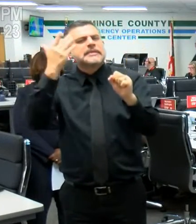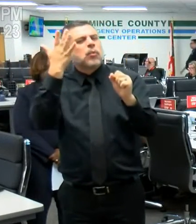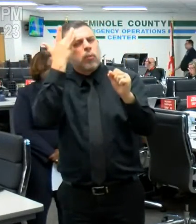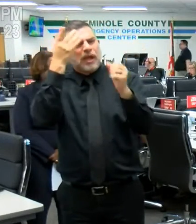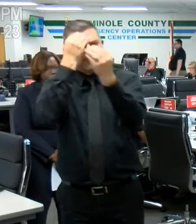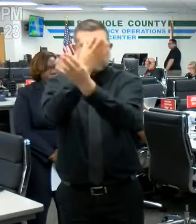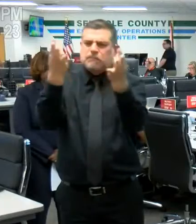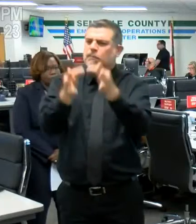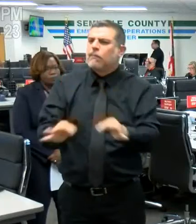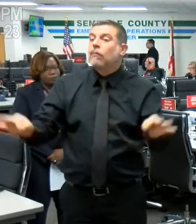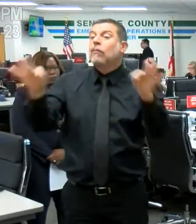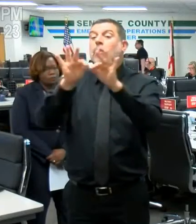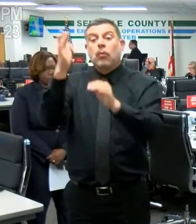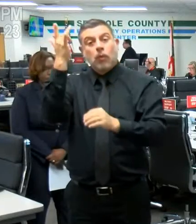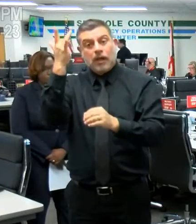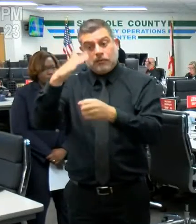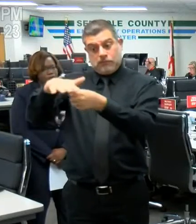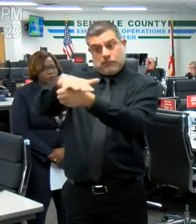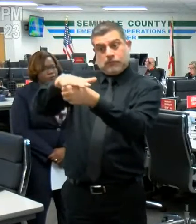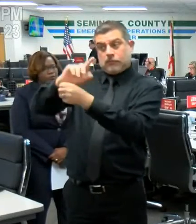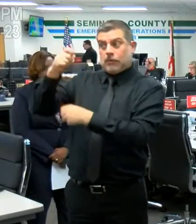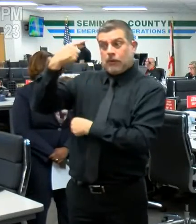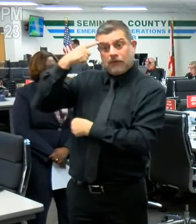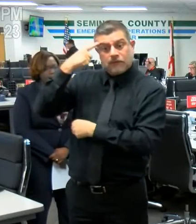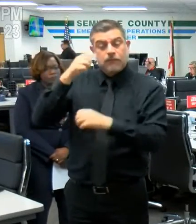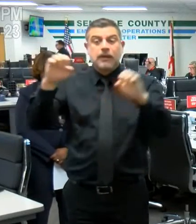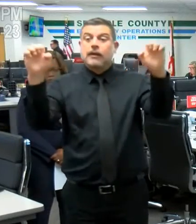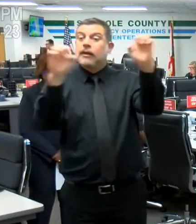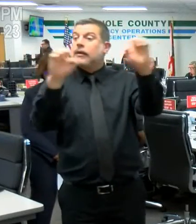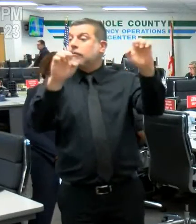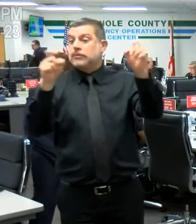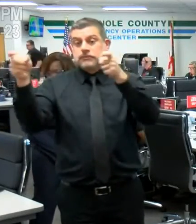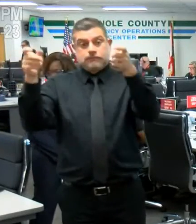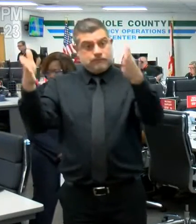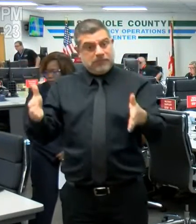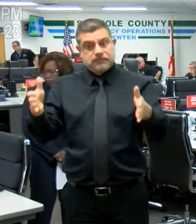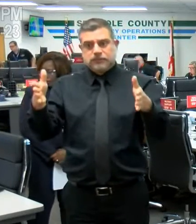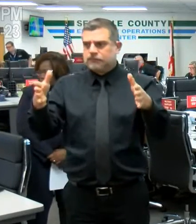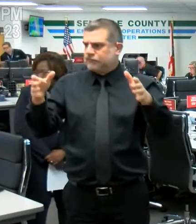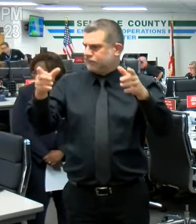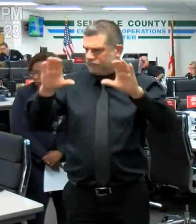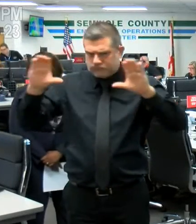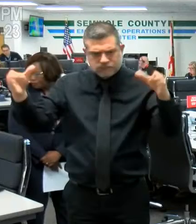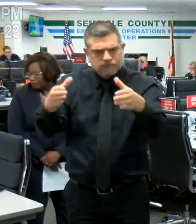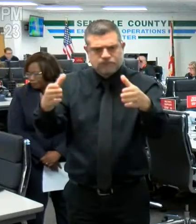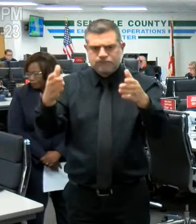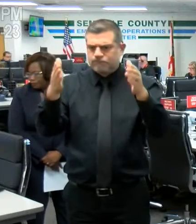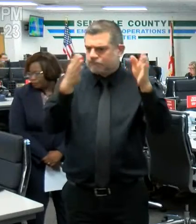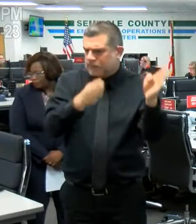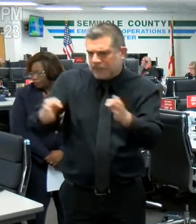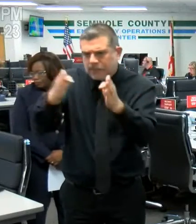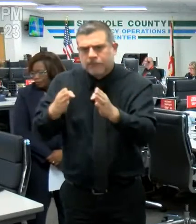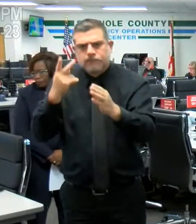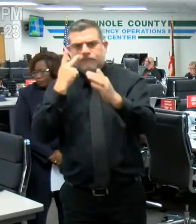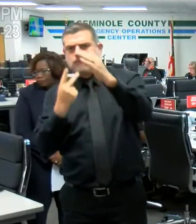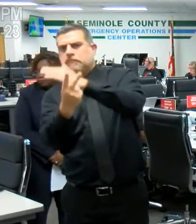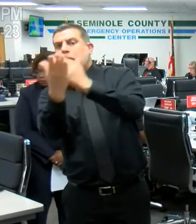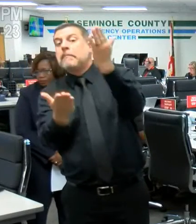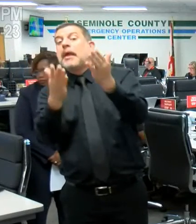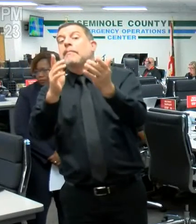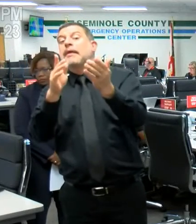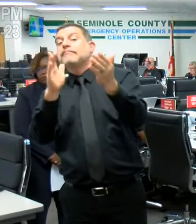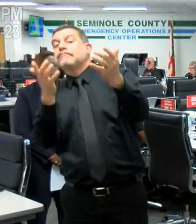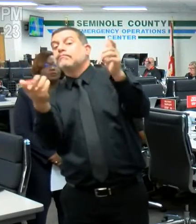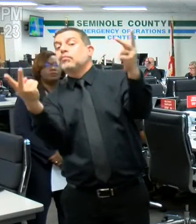local government and in emergency management, it is critical that we always prepare for what the worst could be. And for those of you who have lived in Florida for